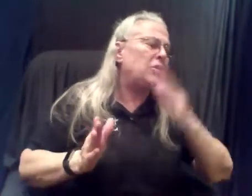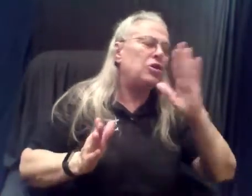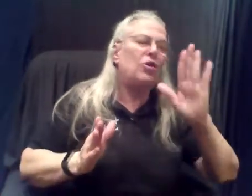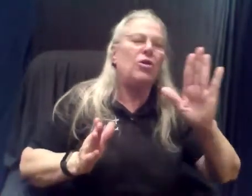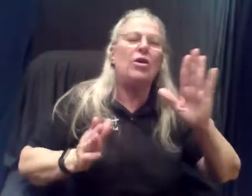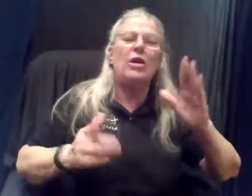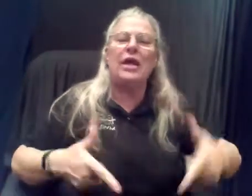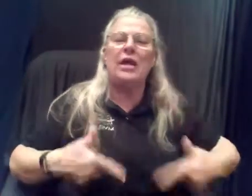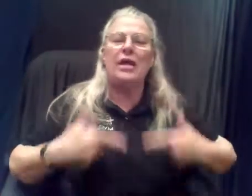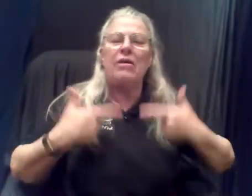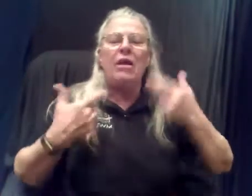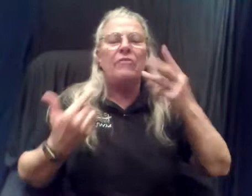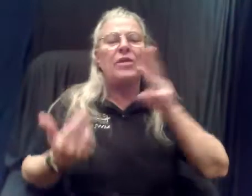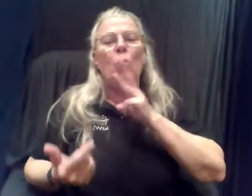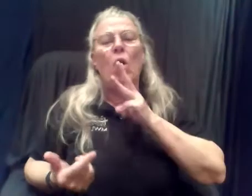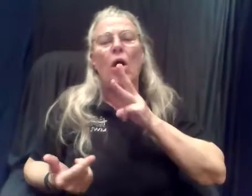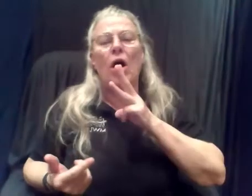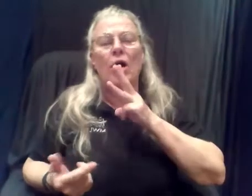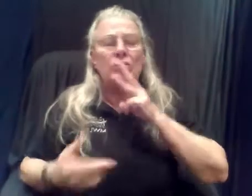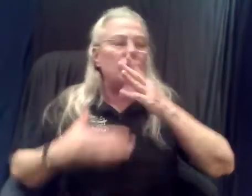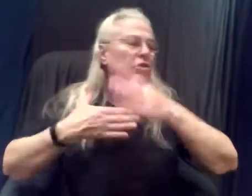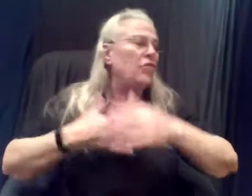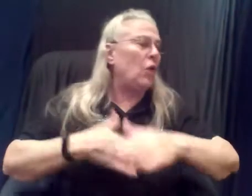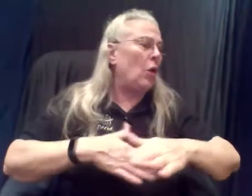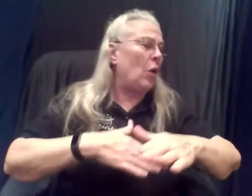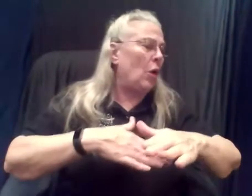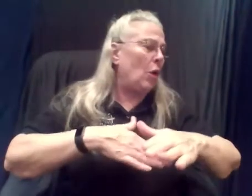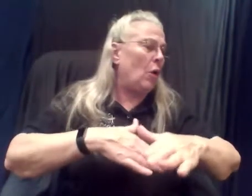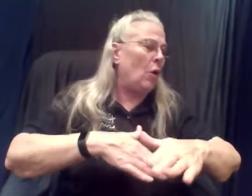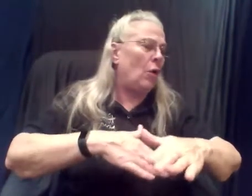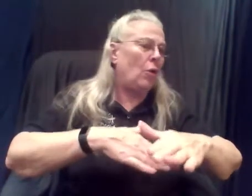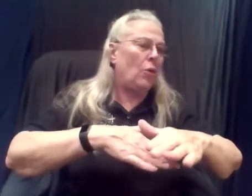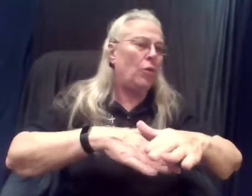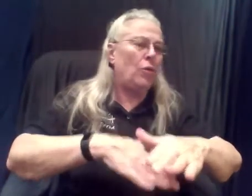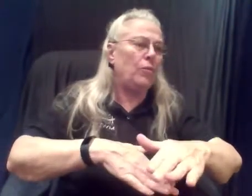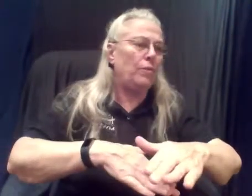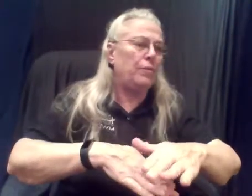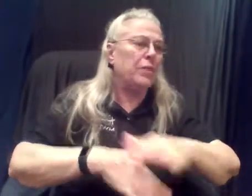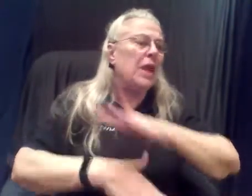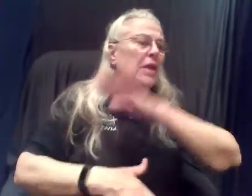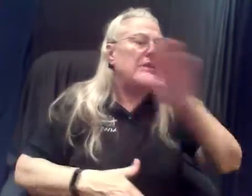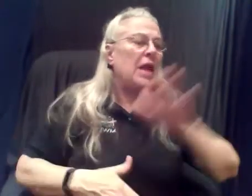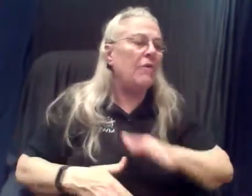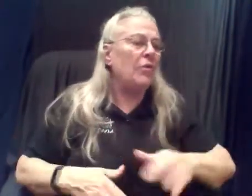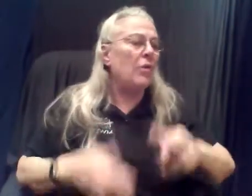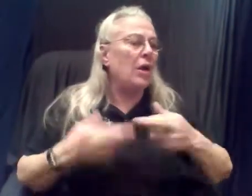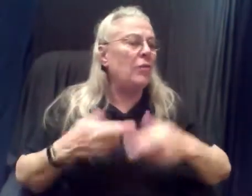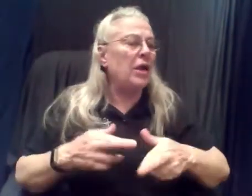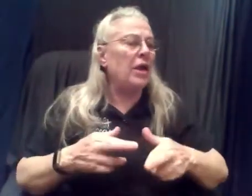your living waters flow. Never a river